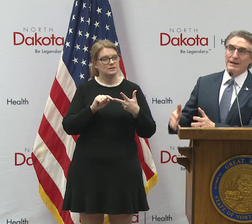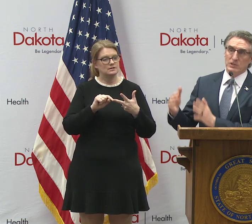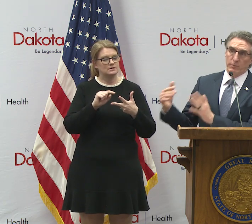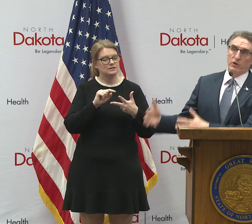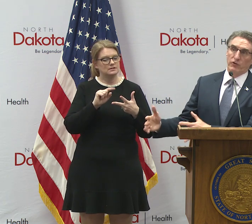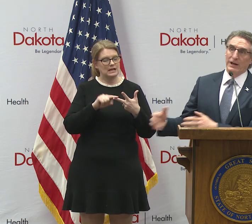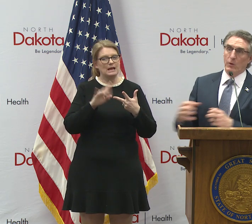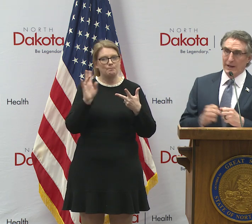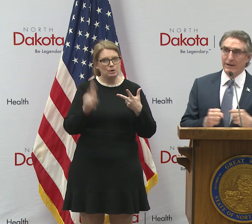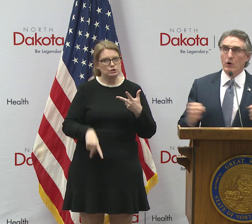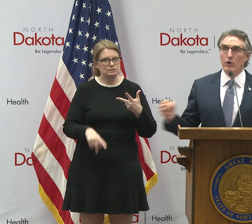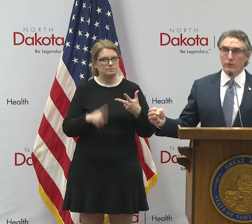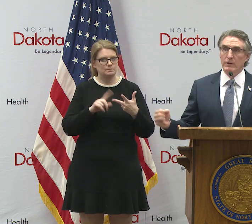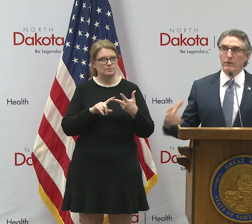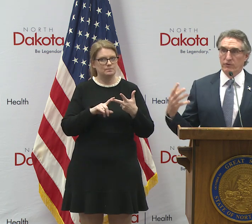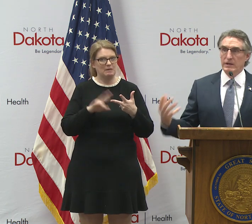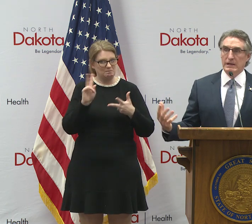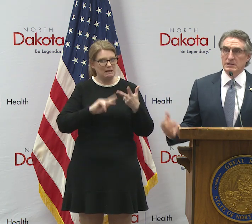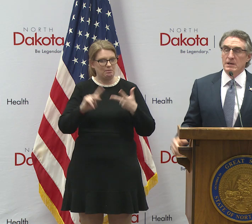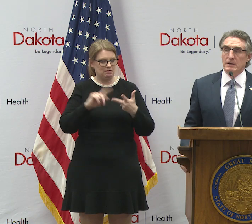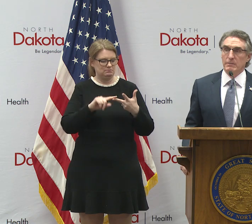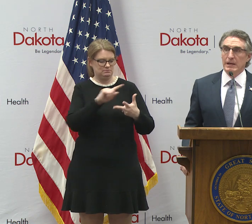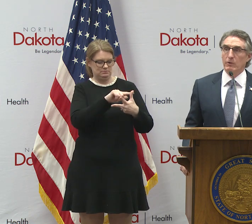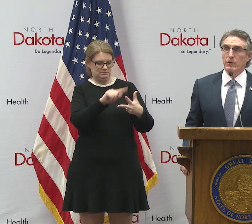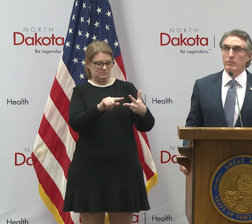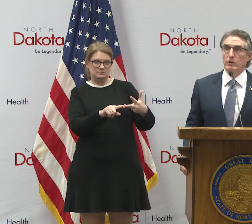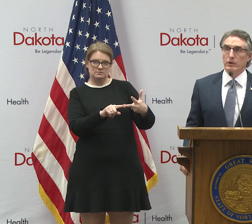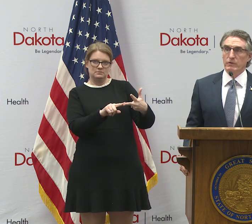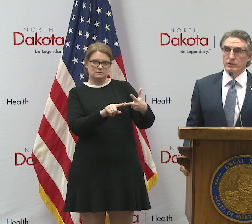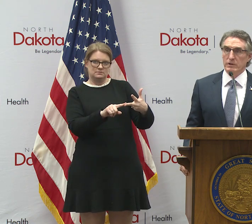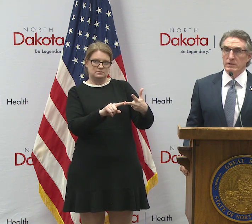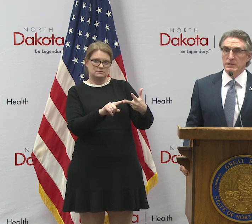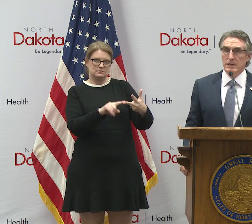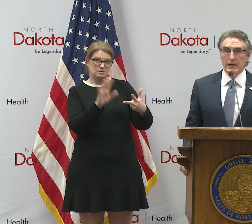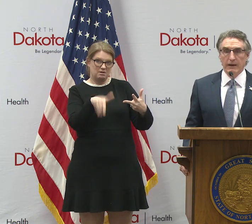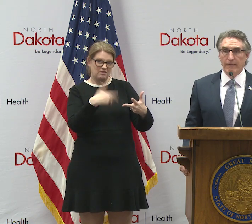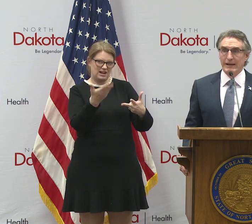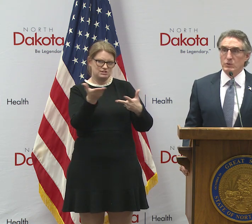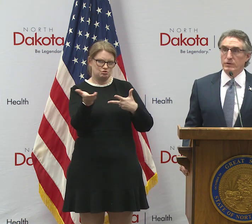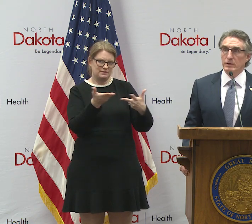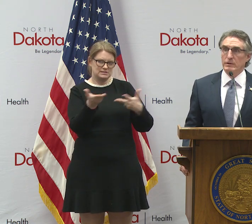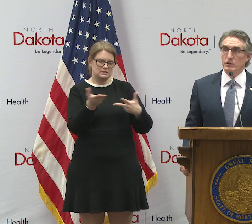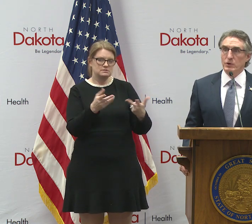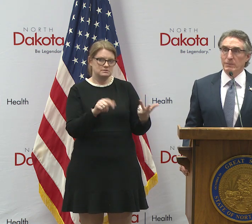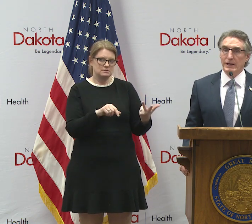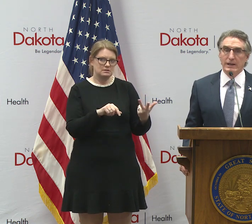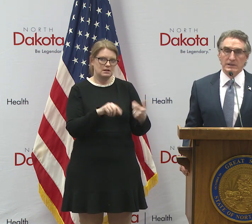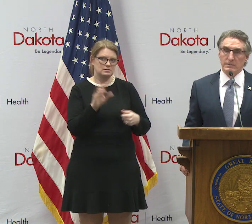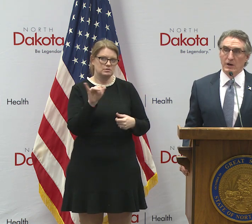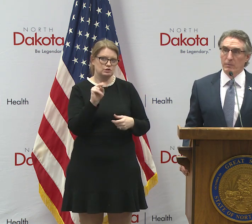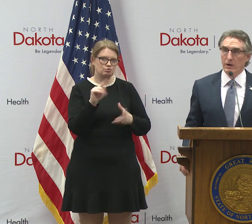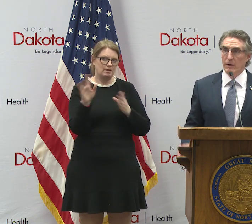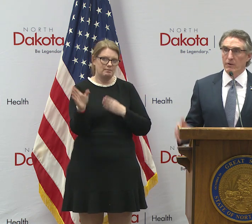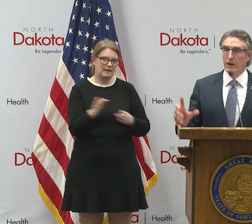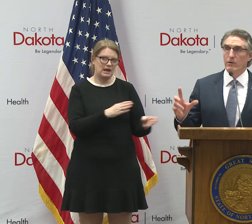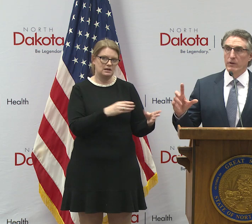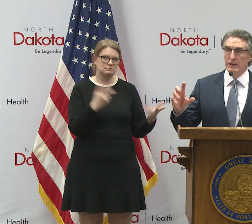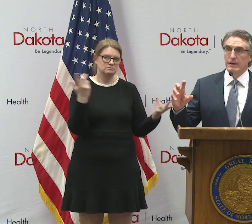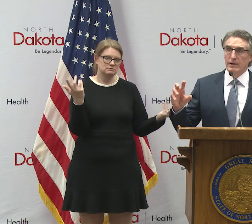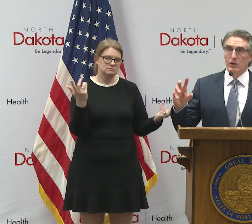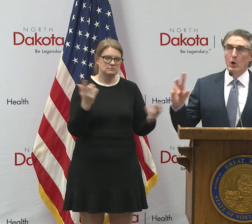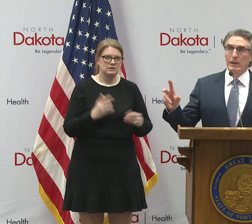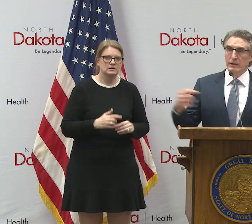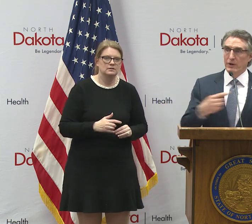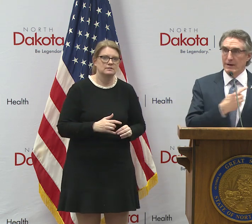equipment, beds, and personnel. We got to have all three of those things to be able to deliver service, and that's what the joint planning is about. But other